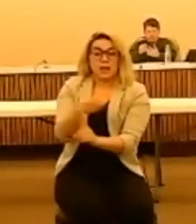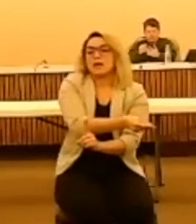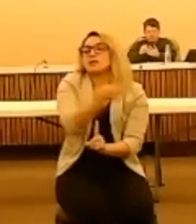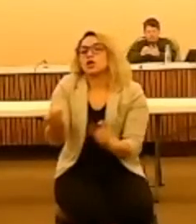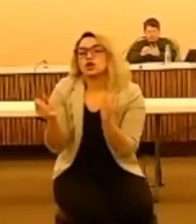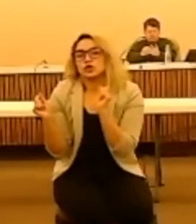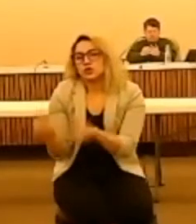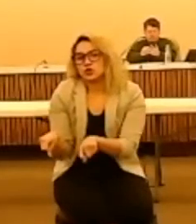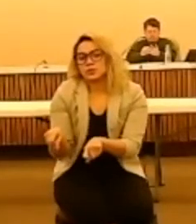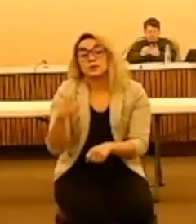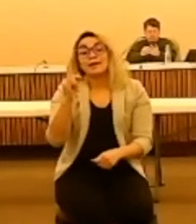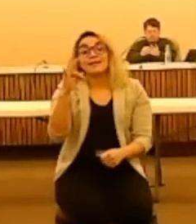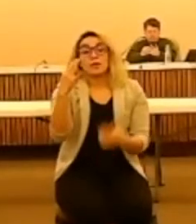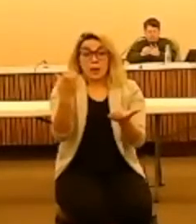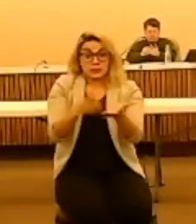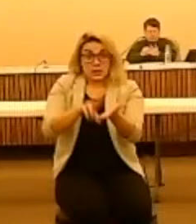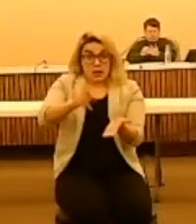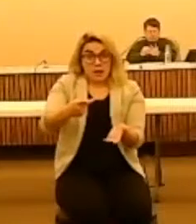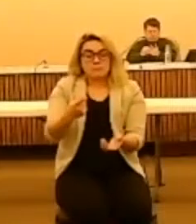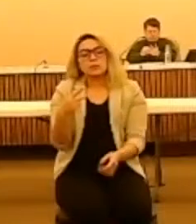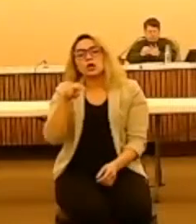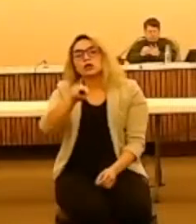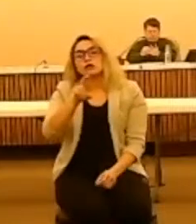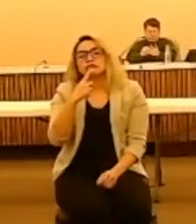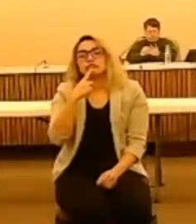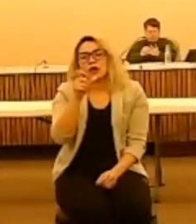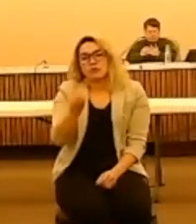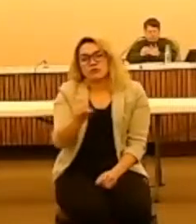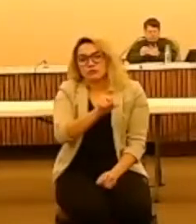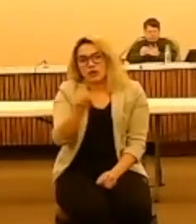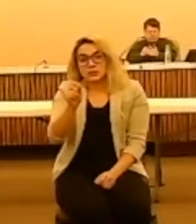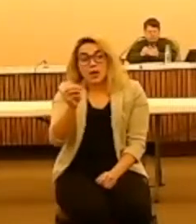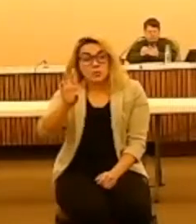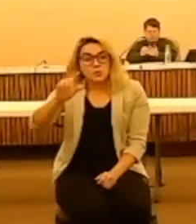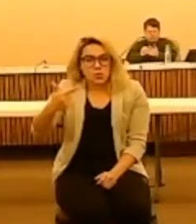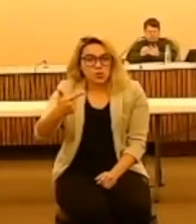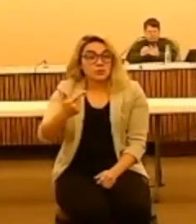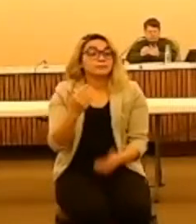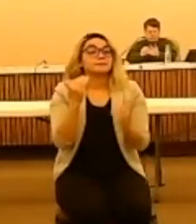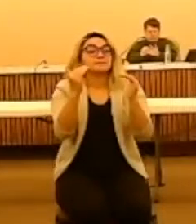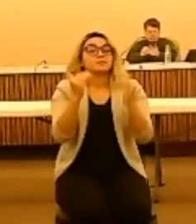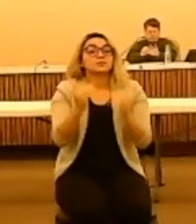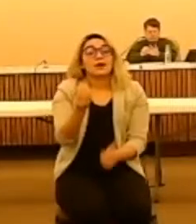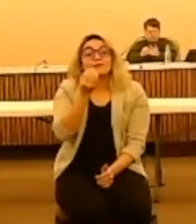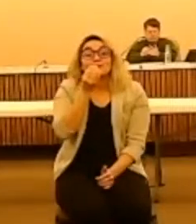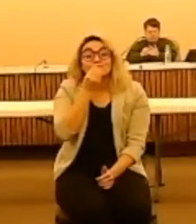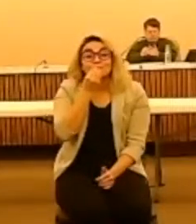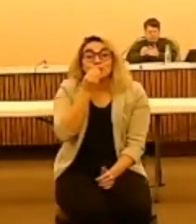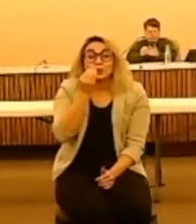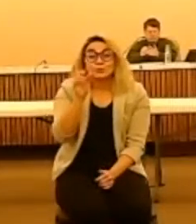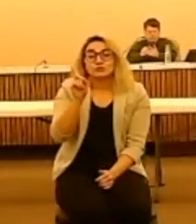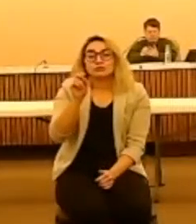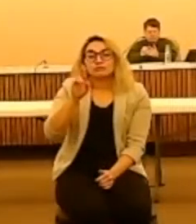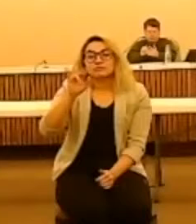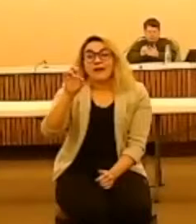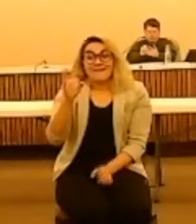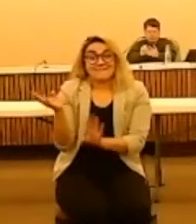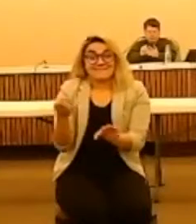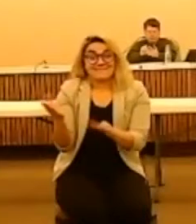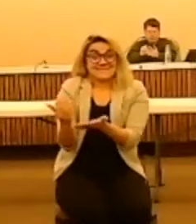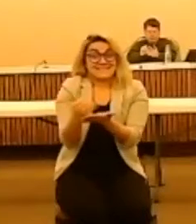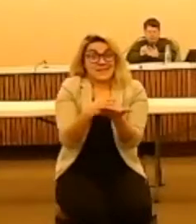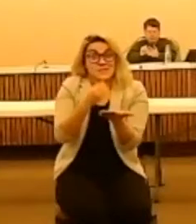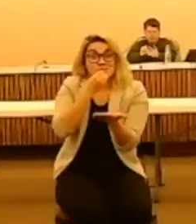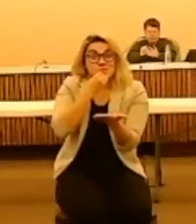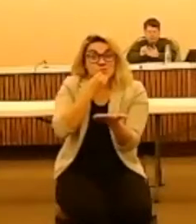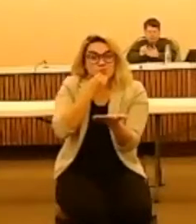redcrossblood.org. Registration for Food Link for our food drive on January 21st is now open.